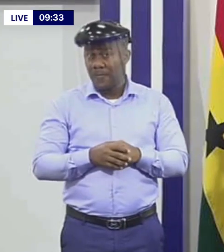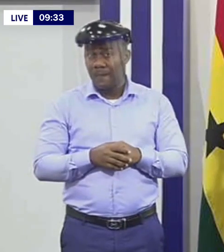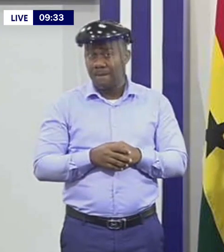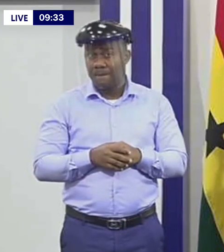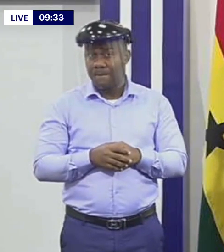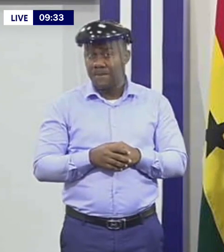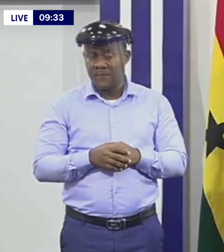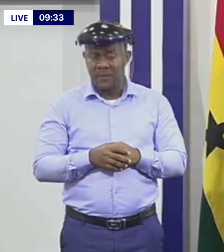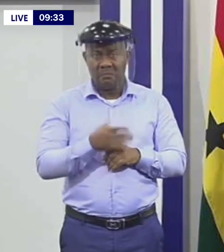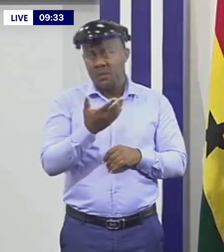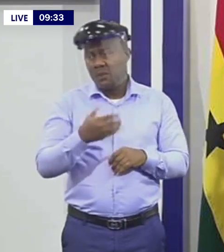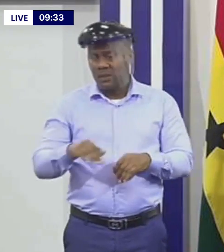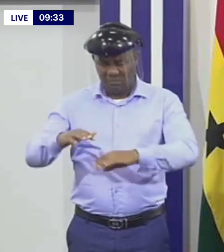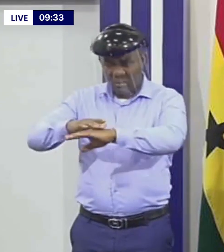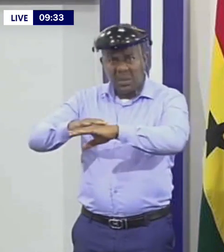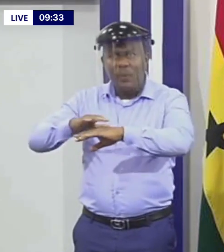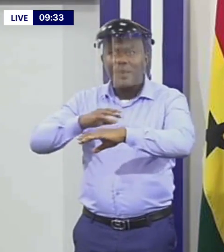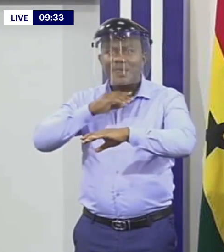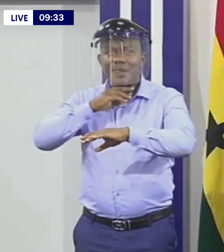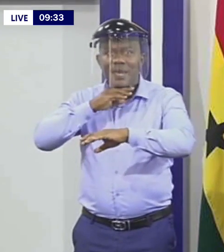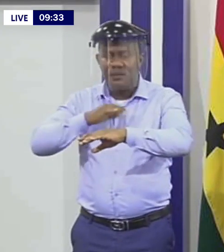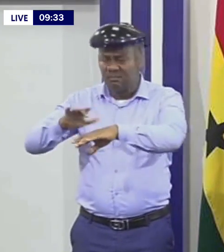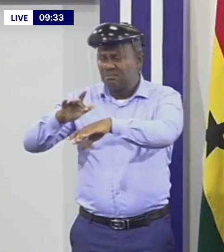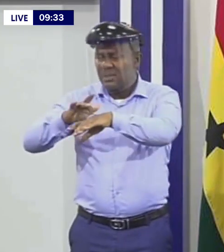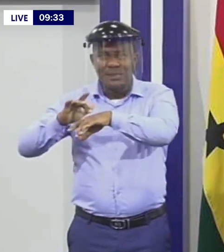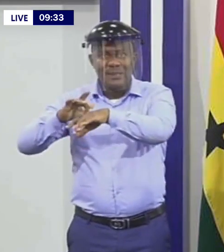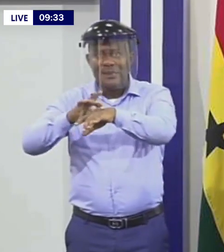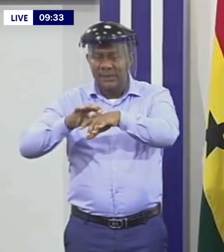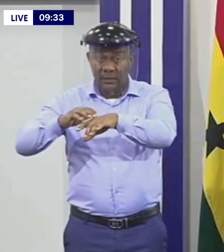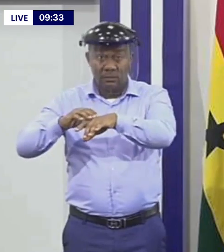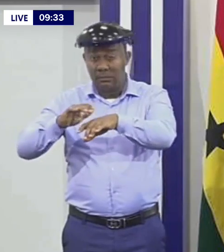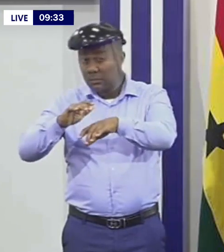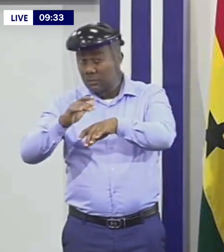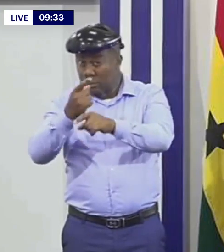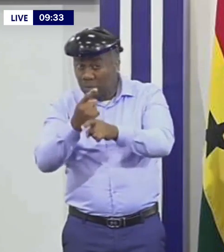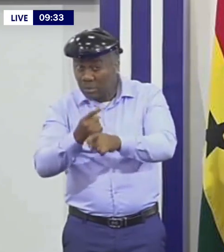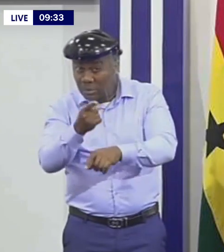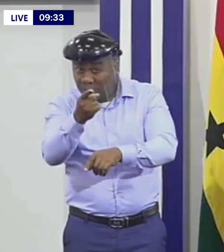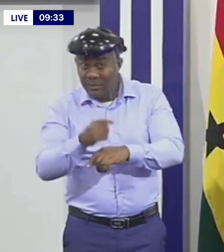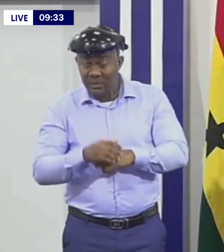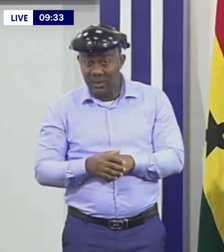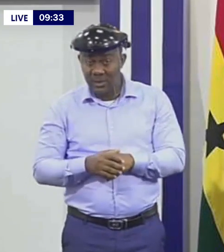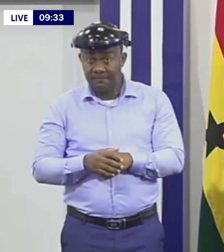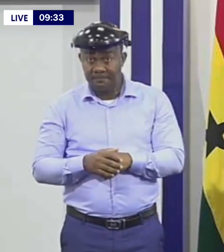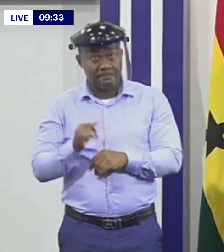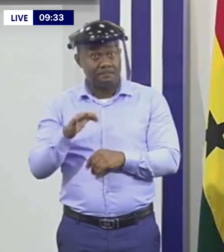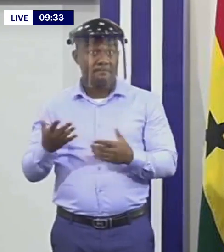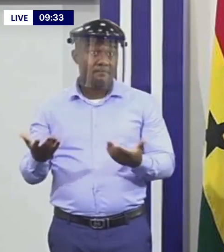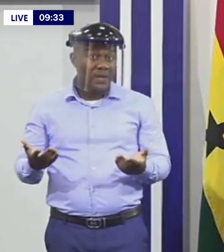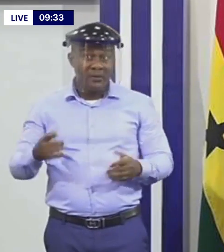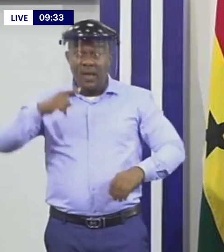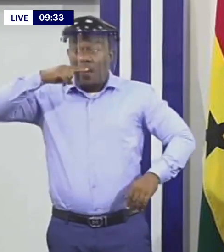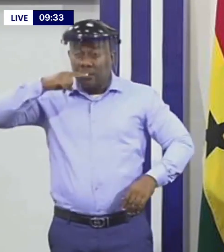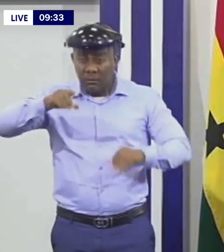touch contaminated surface? You mentioned quite a number of times that when the virus is thrown out there through